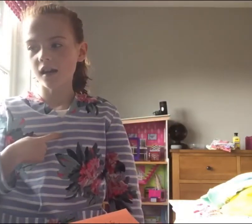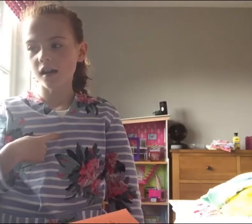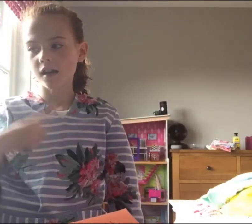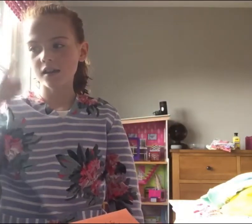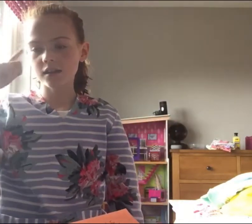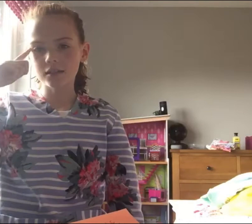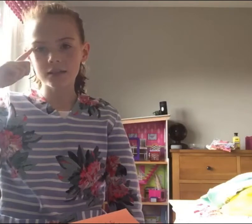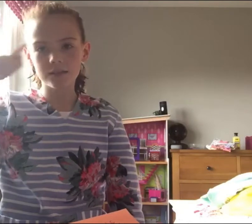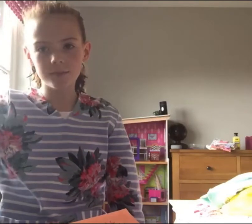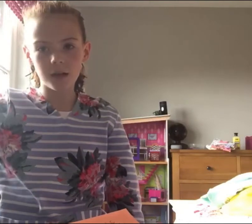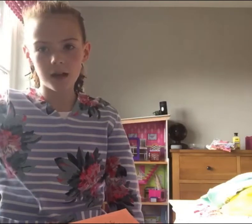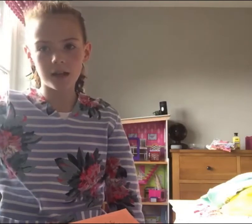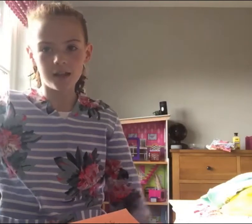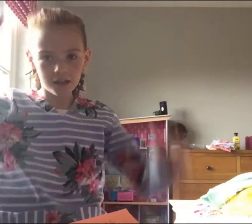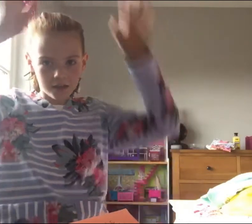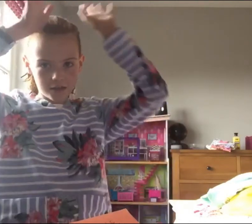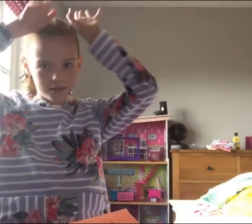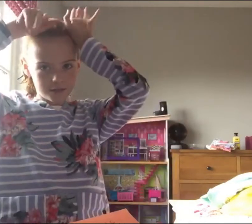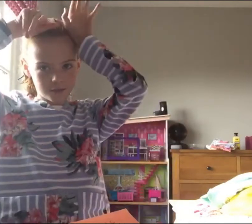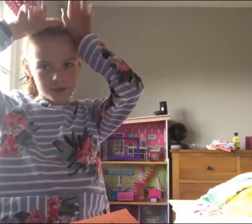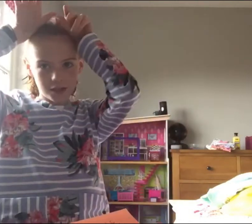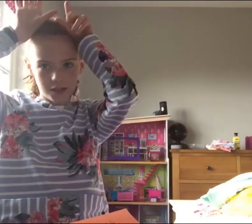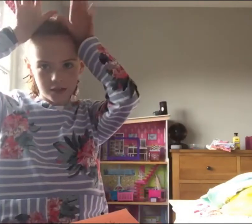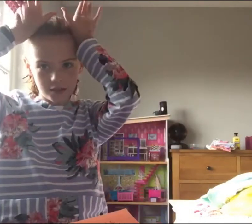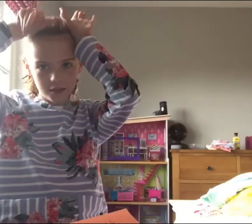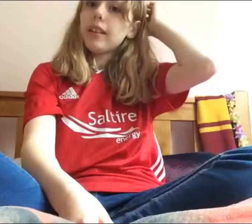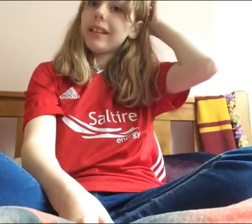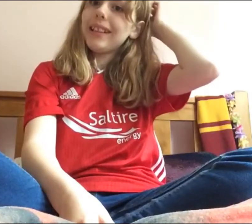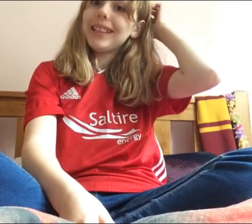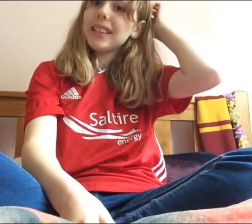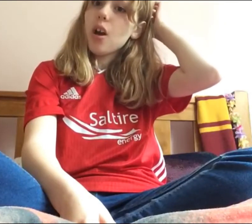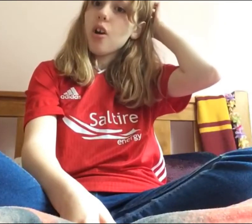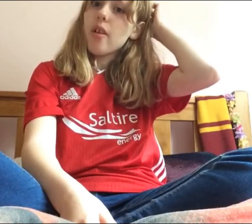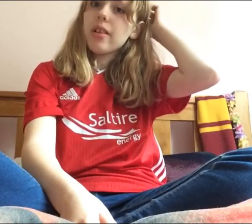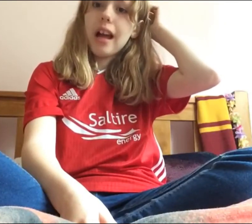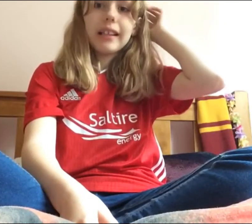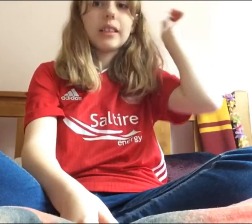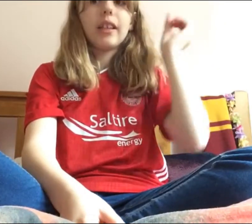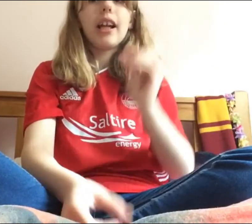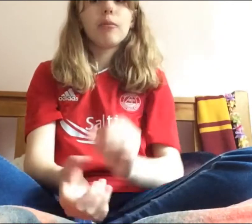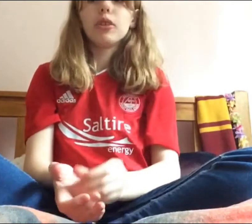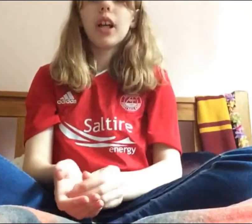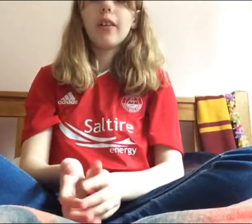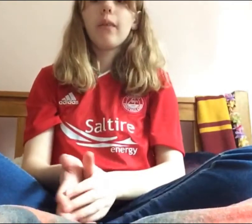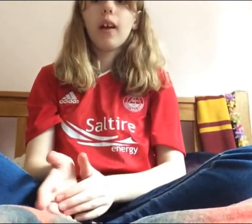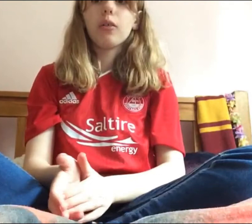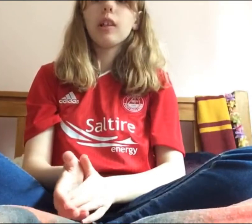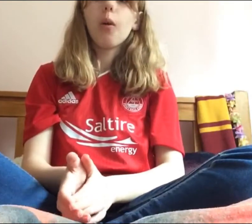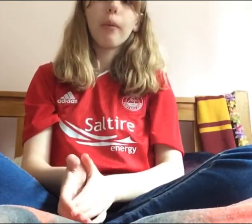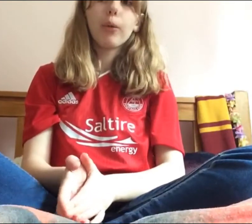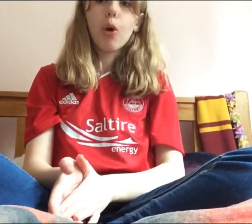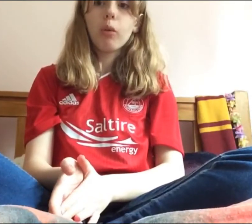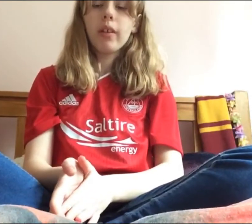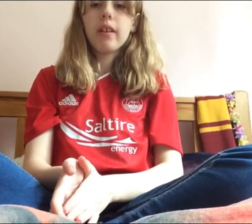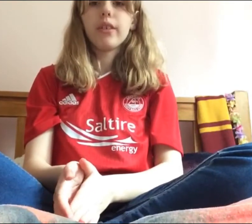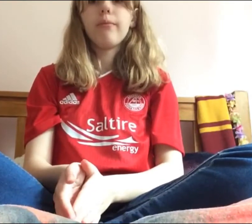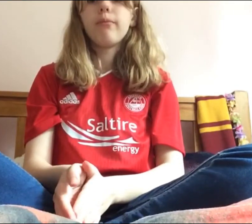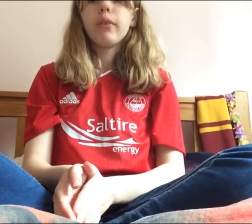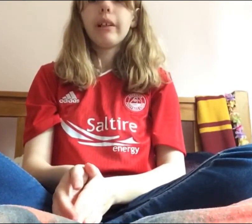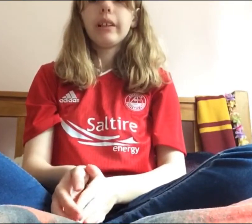I spy a donkey. These are the signs of the animals I found on my walk with Aaron.